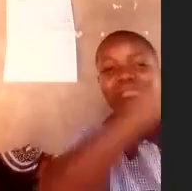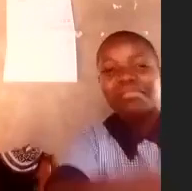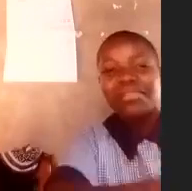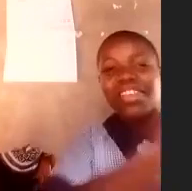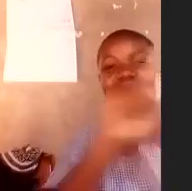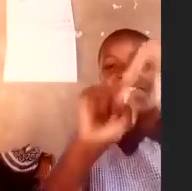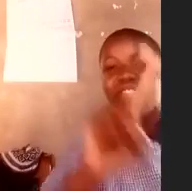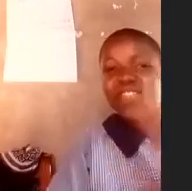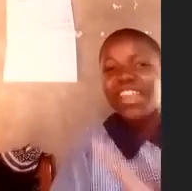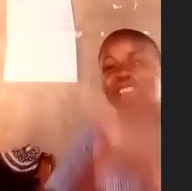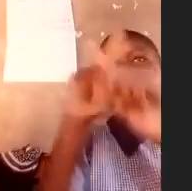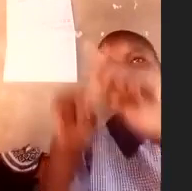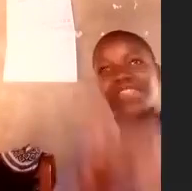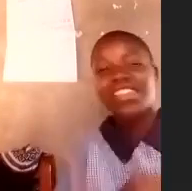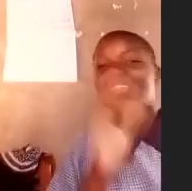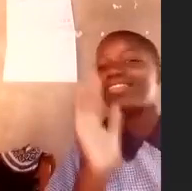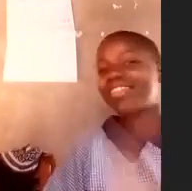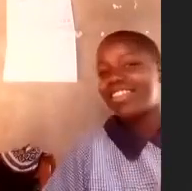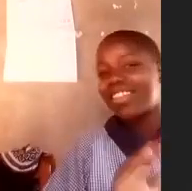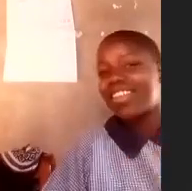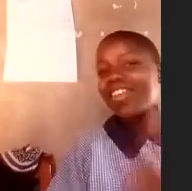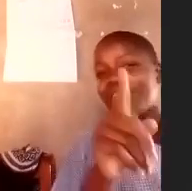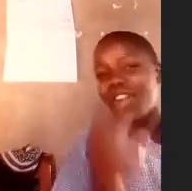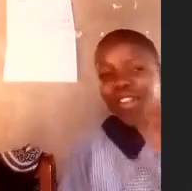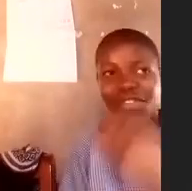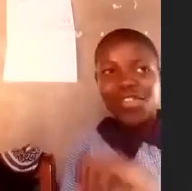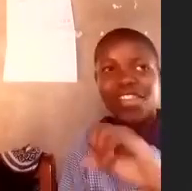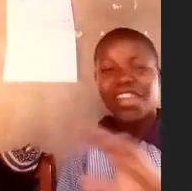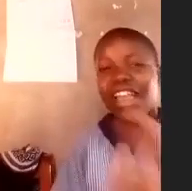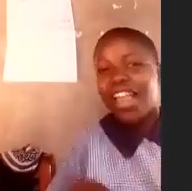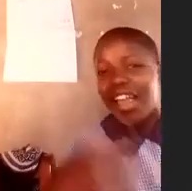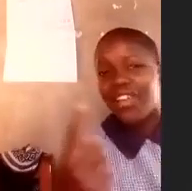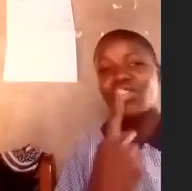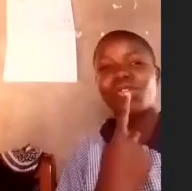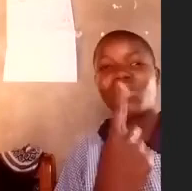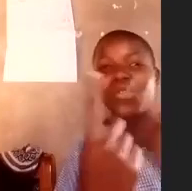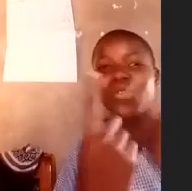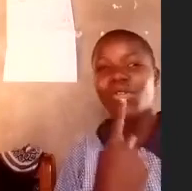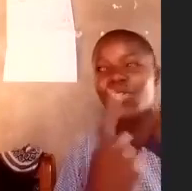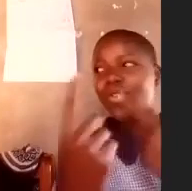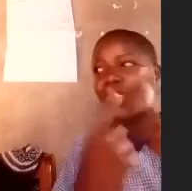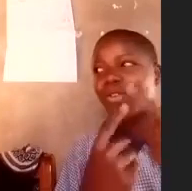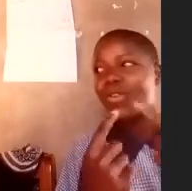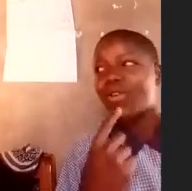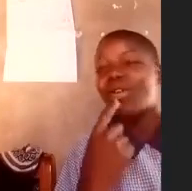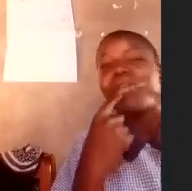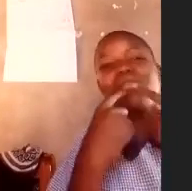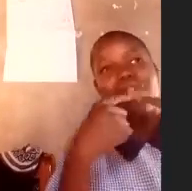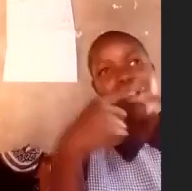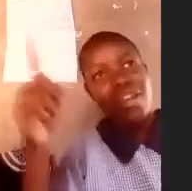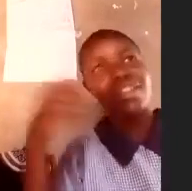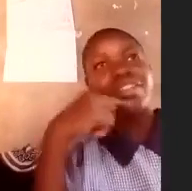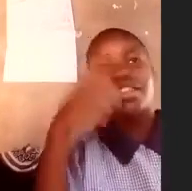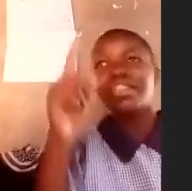seen same schools, different. Thank you as you explain and